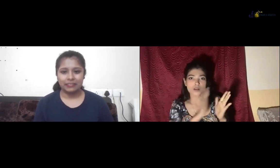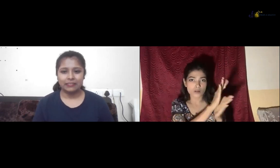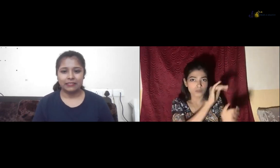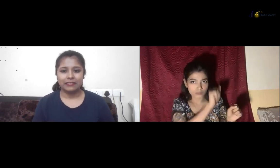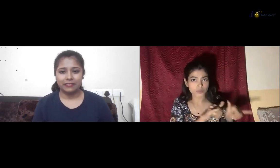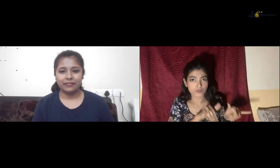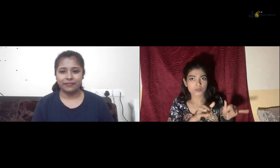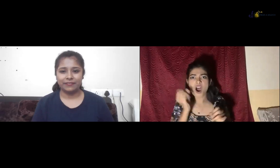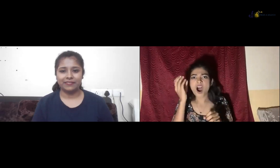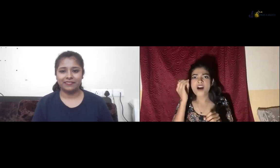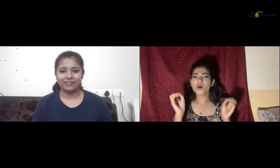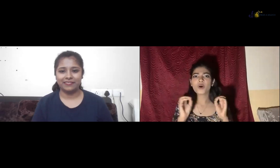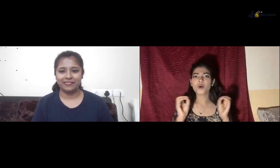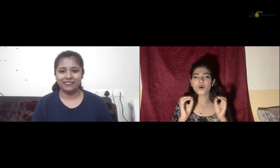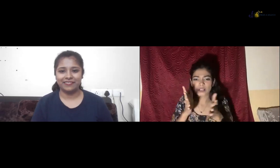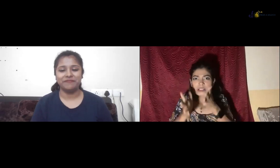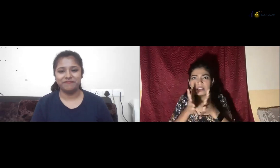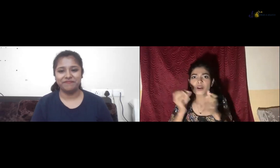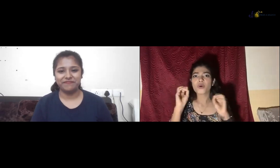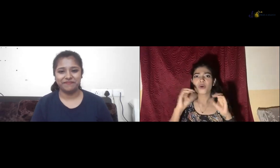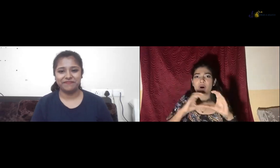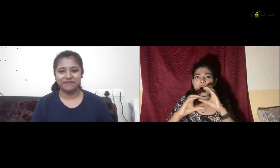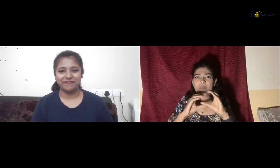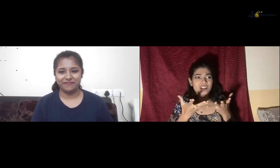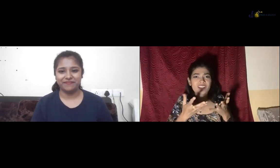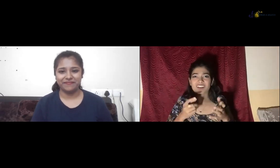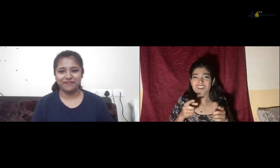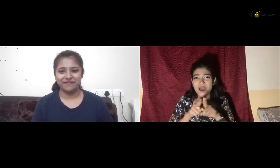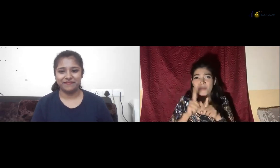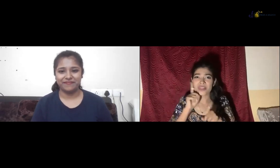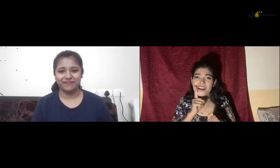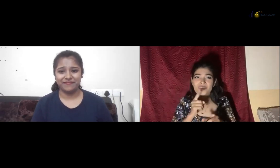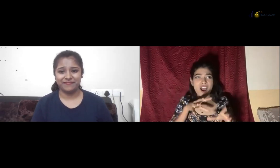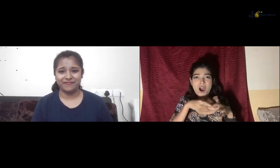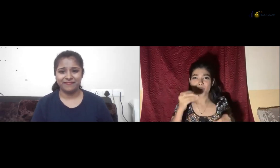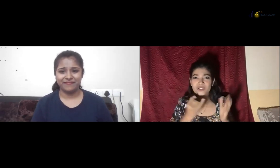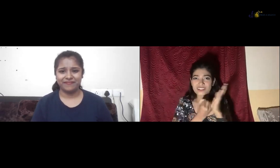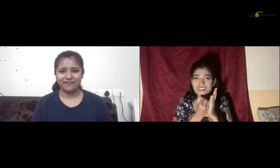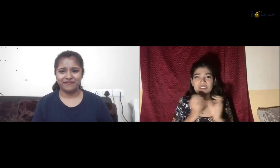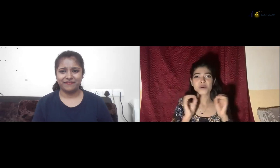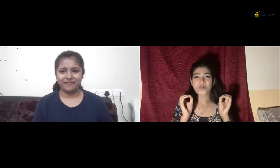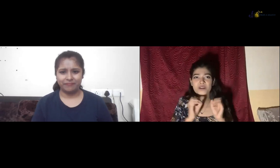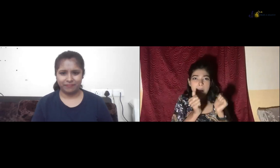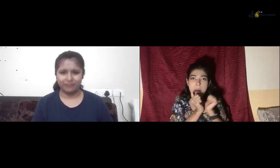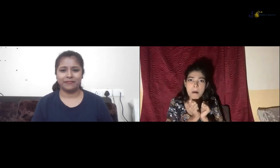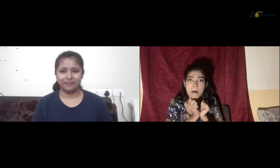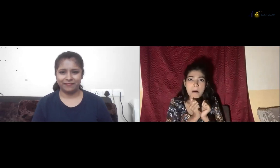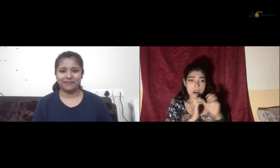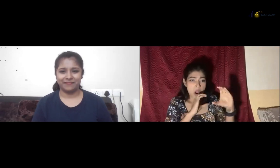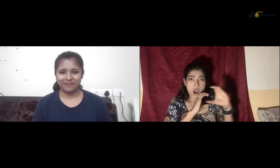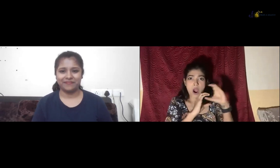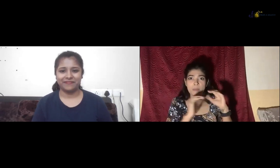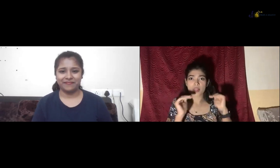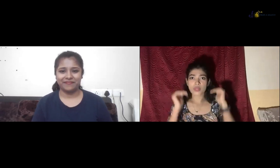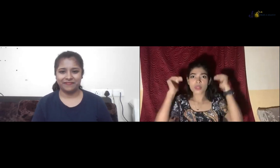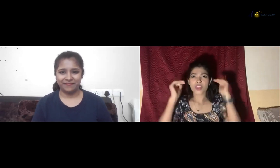in villages, family they feel scared if their child would be safe enough outside or not.